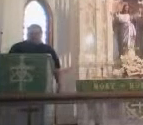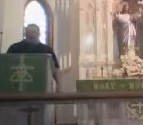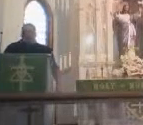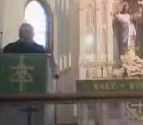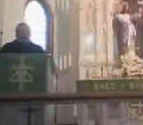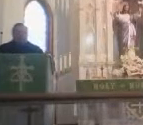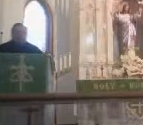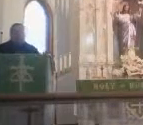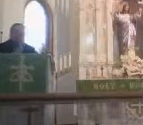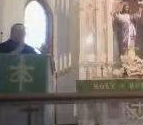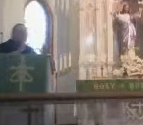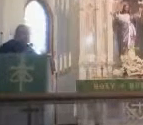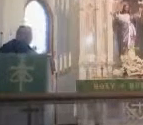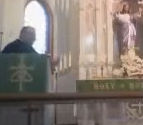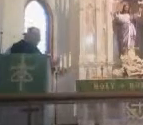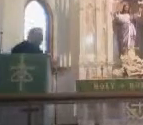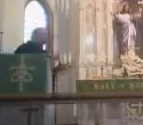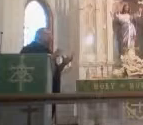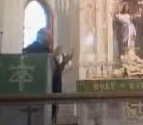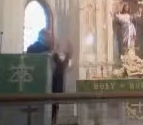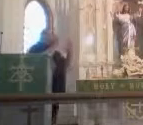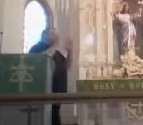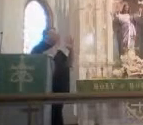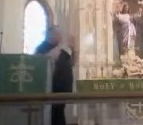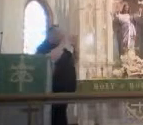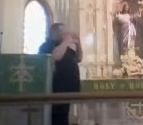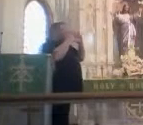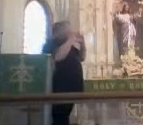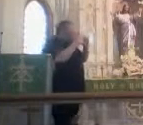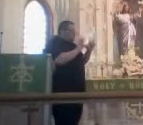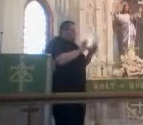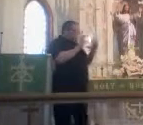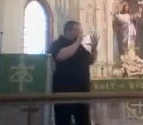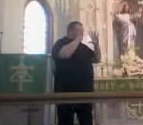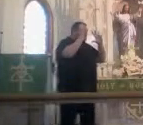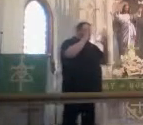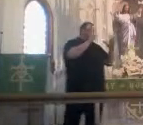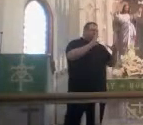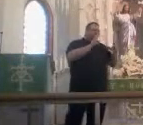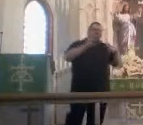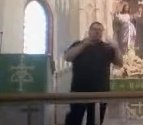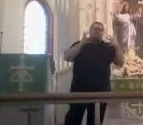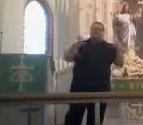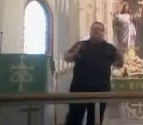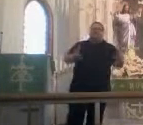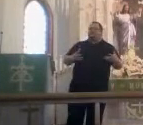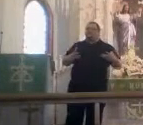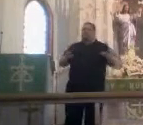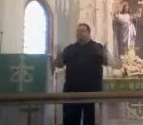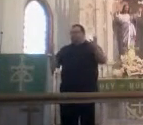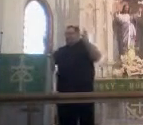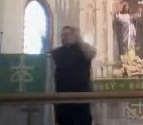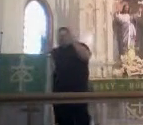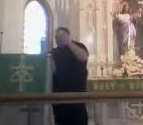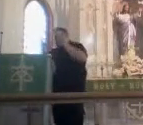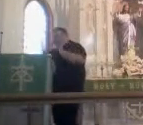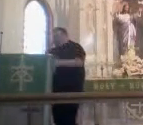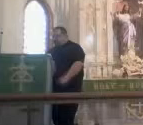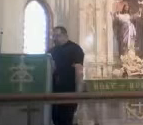times when we need the quiet places. We need to be in God's word and in prayer. We need to confess. We need to repent. We need to hear what